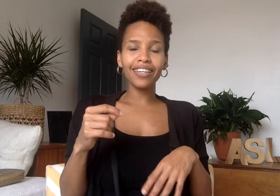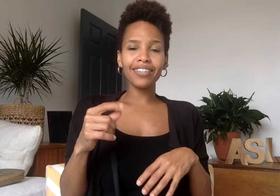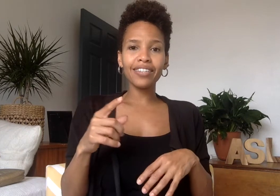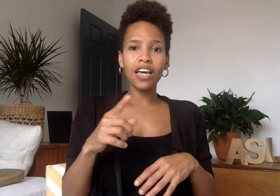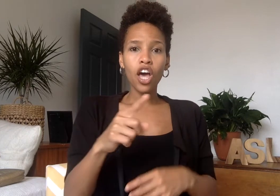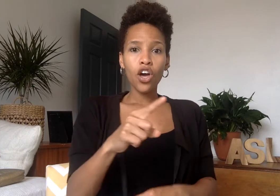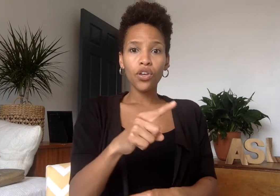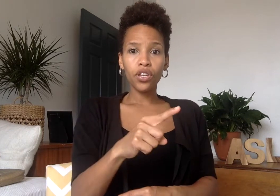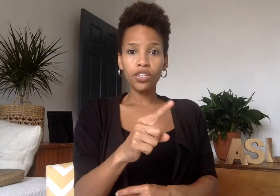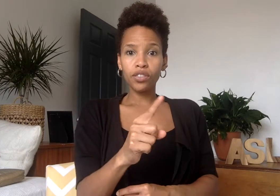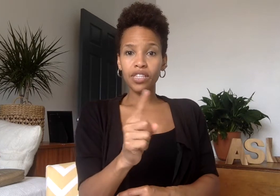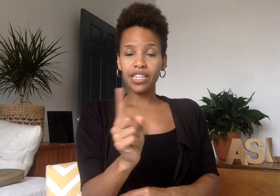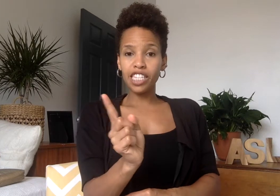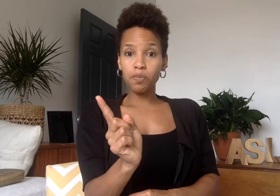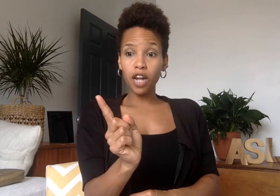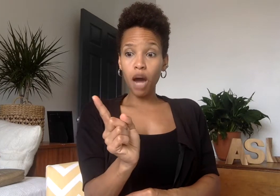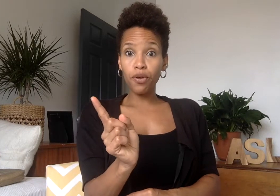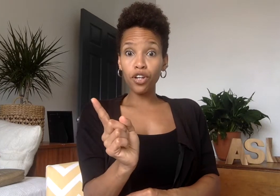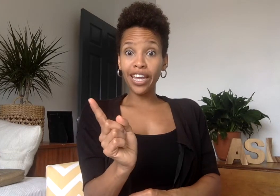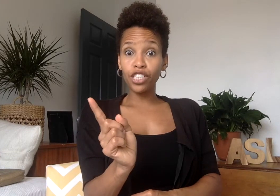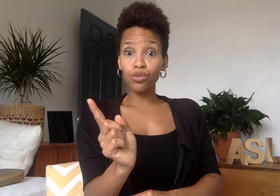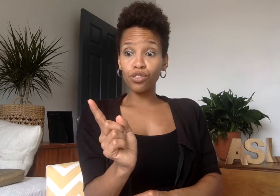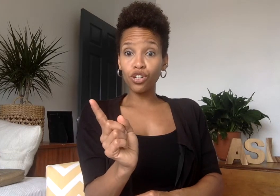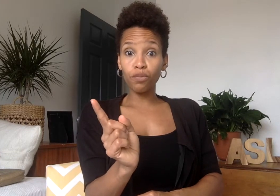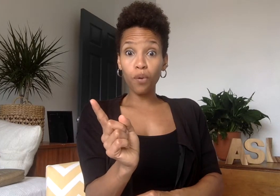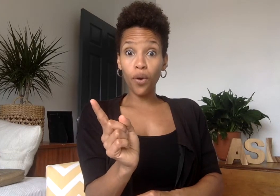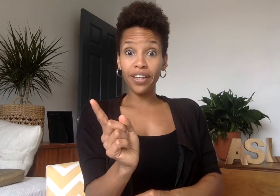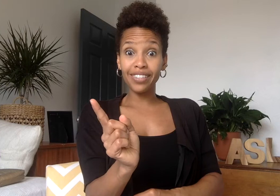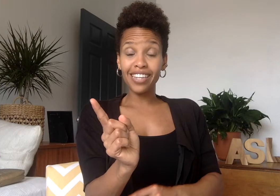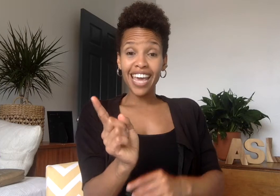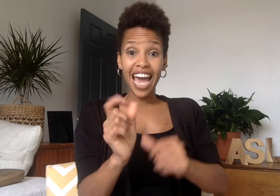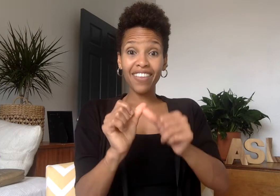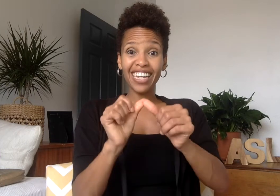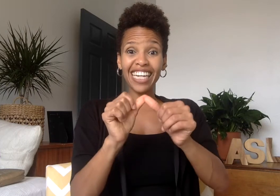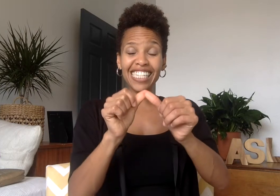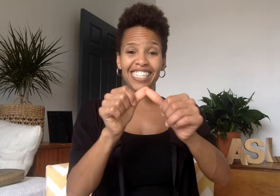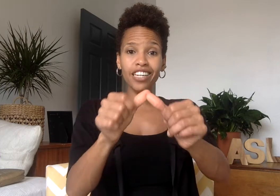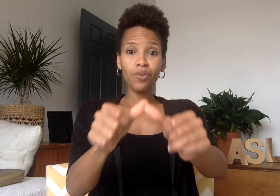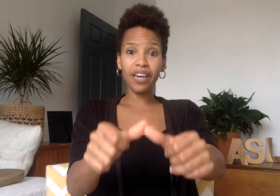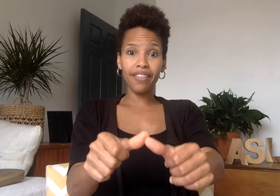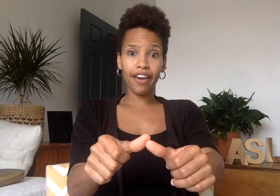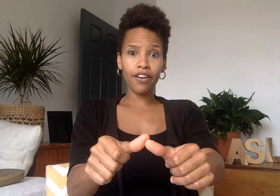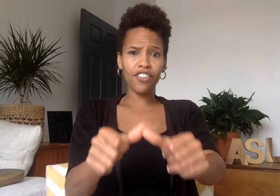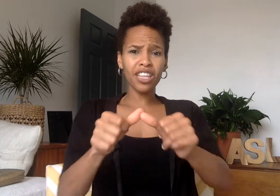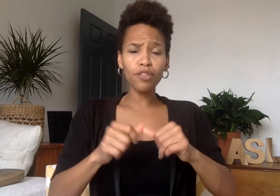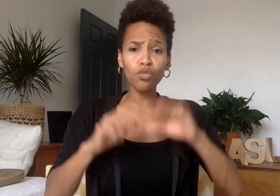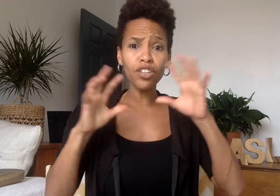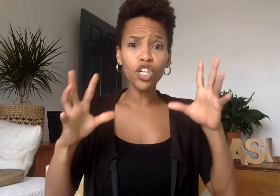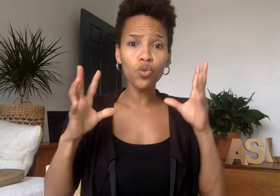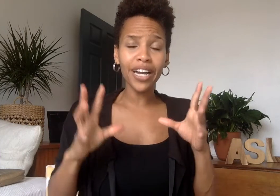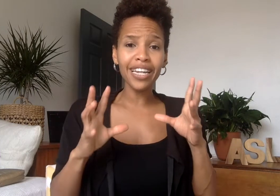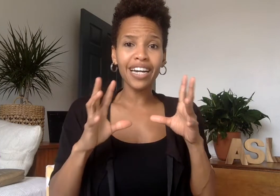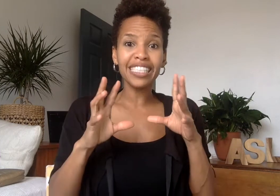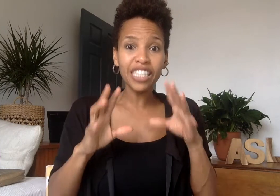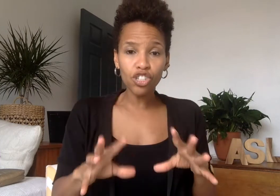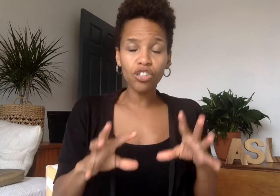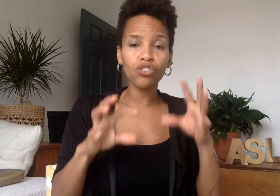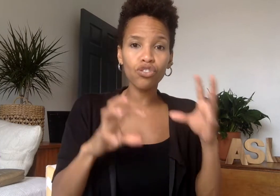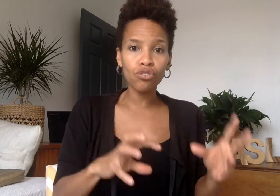added the speedometer getting to a certain point and then continuing there. And I thought that was a really great addition